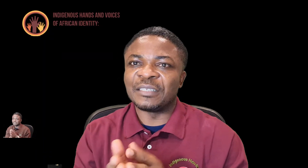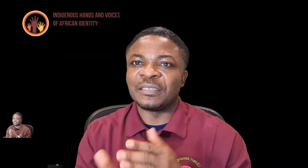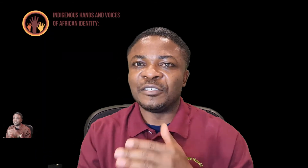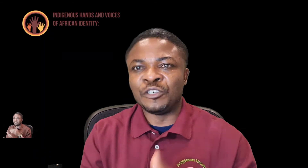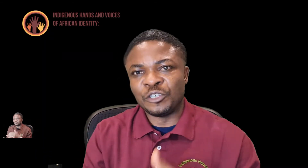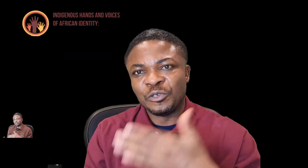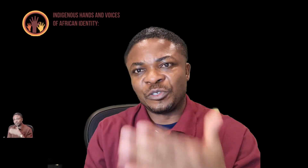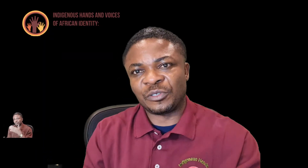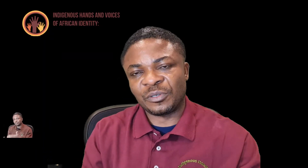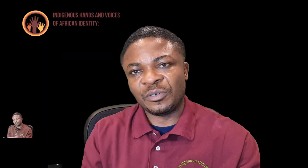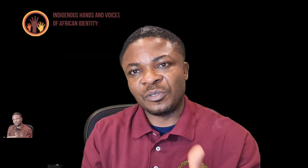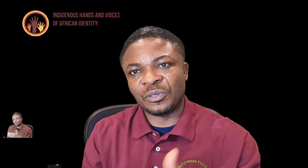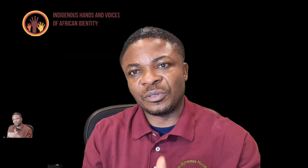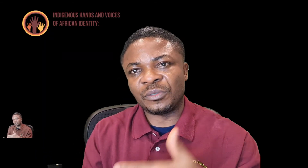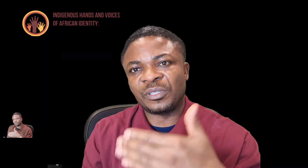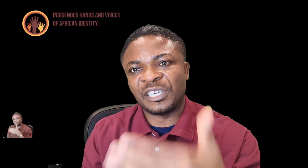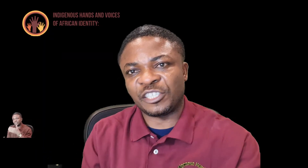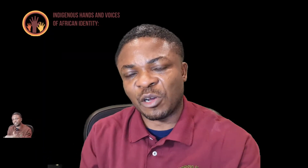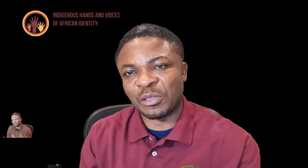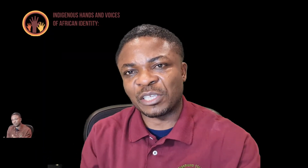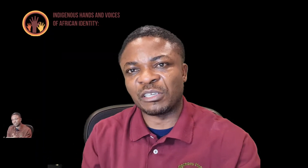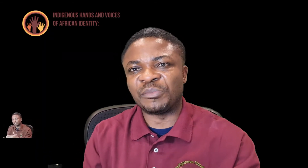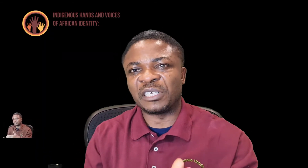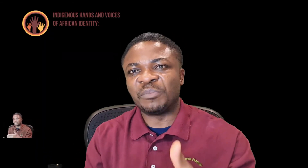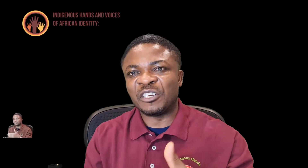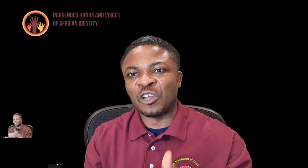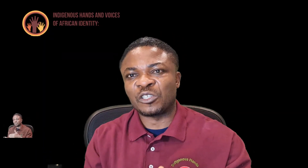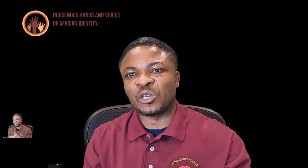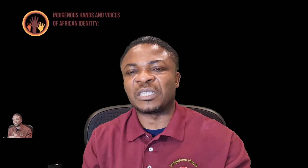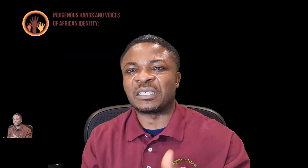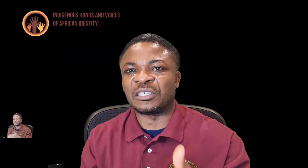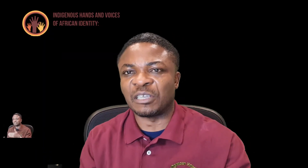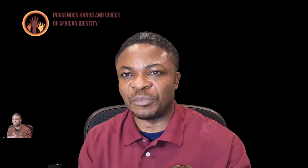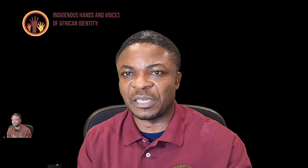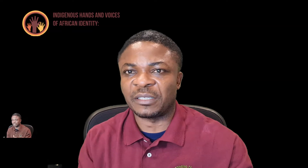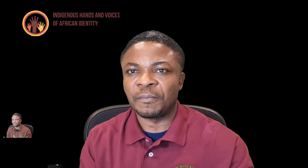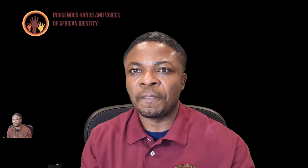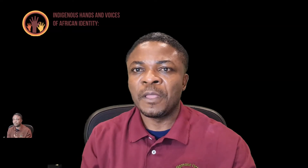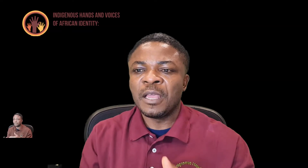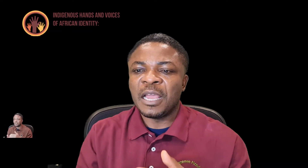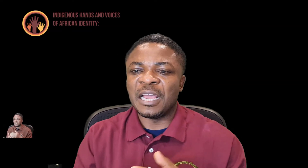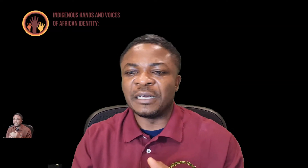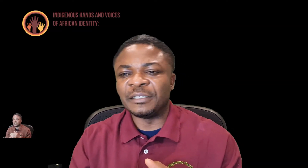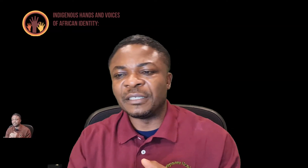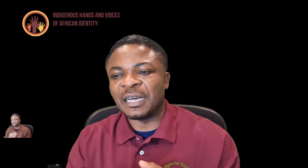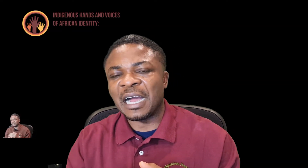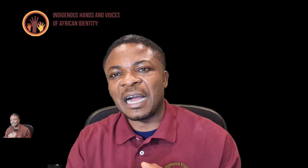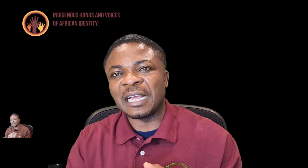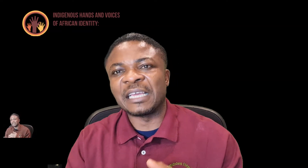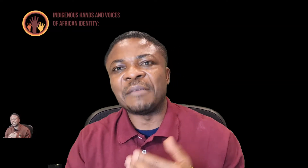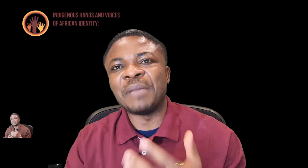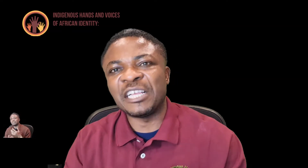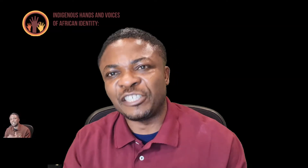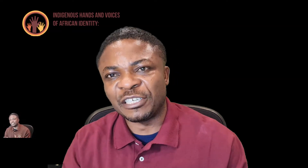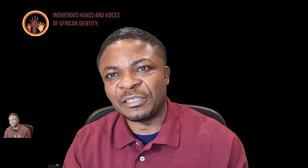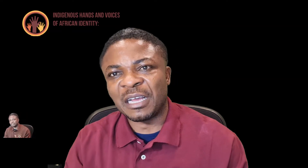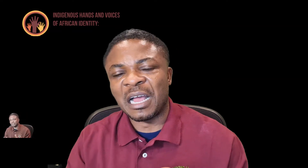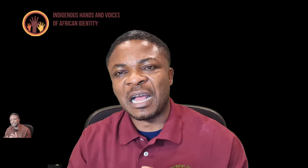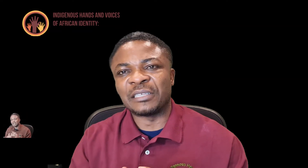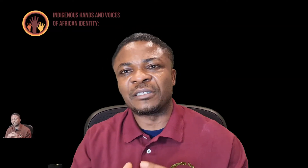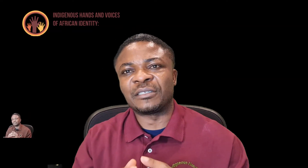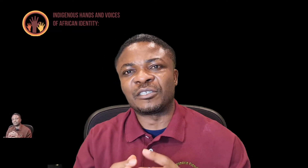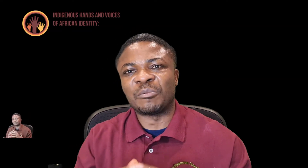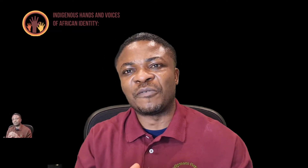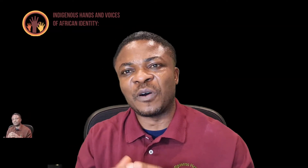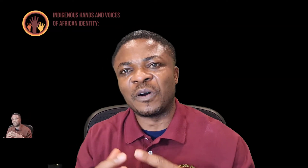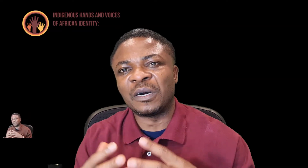It is used to teach other subjects, but not taught as a subject. And I can imagine,